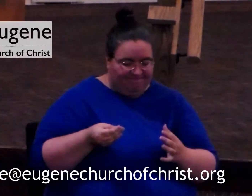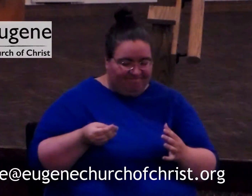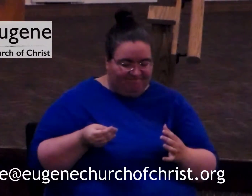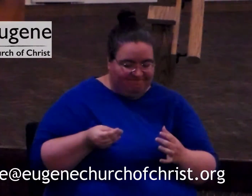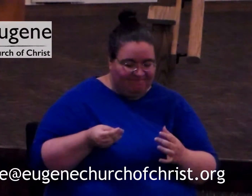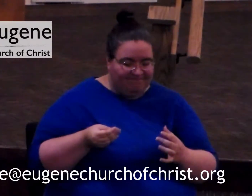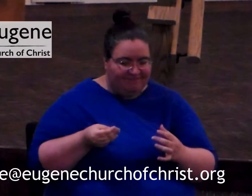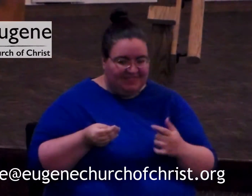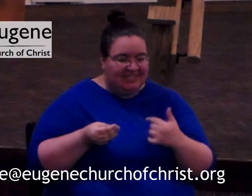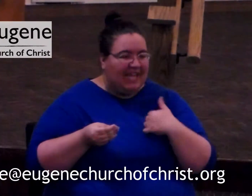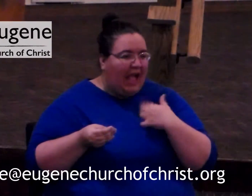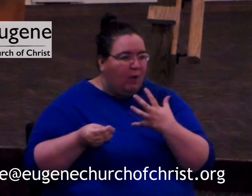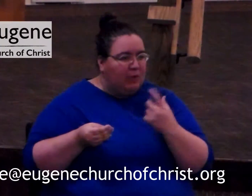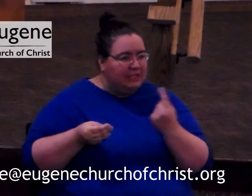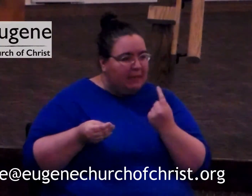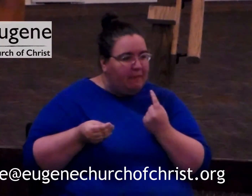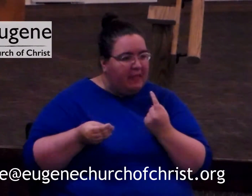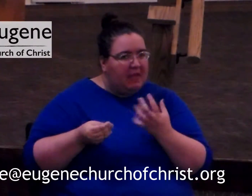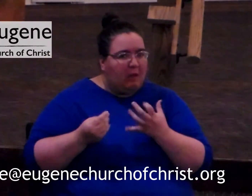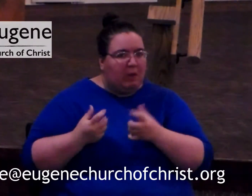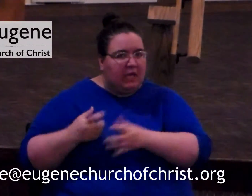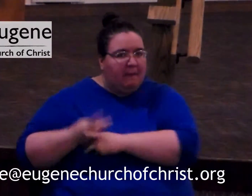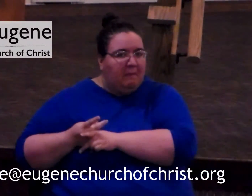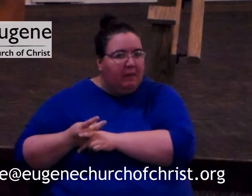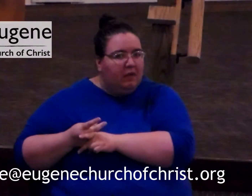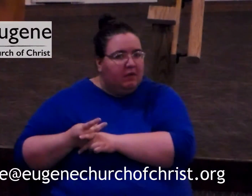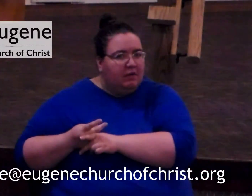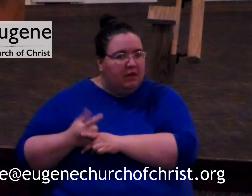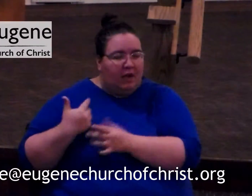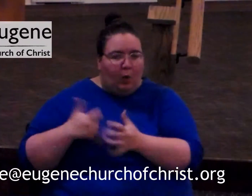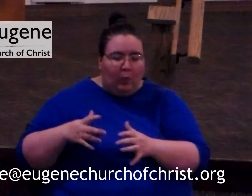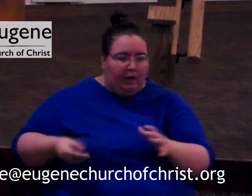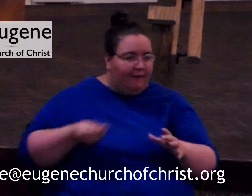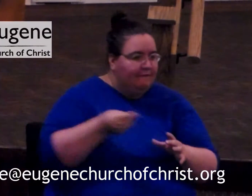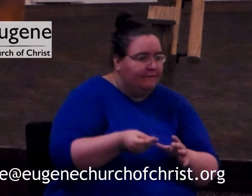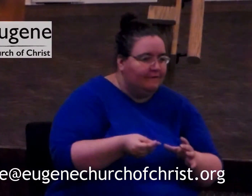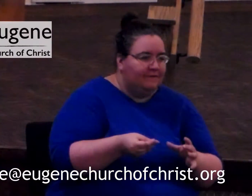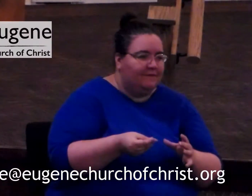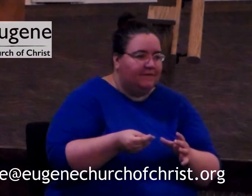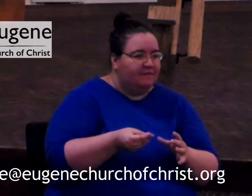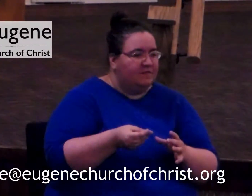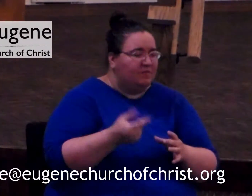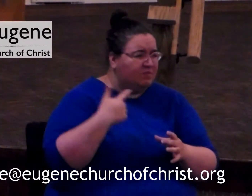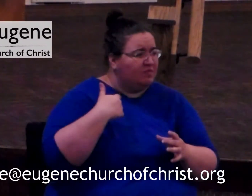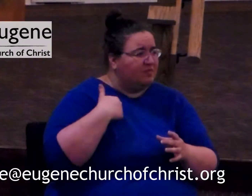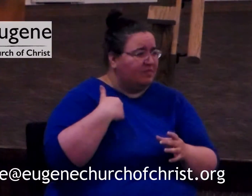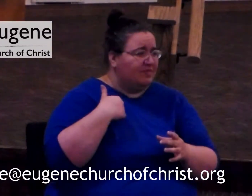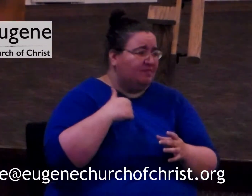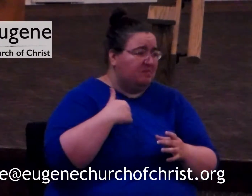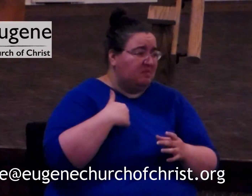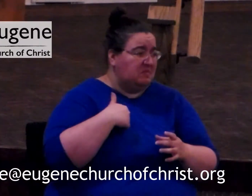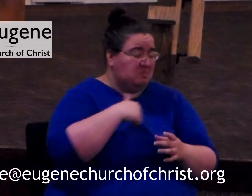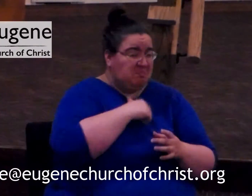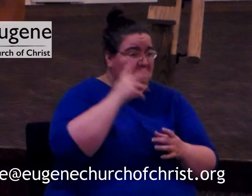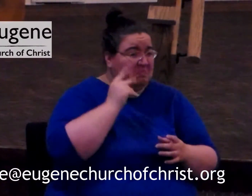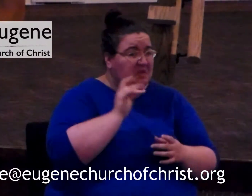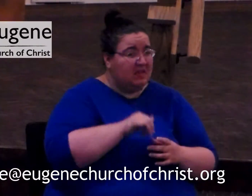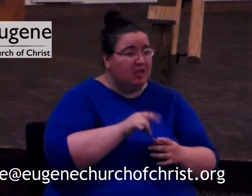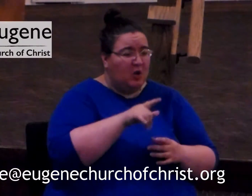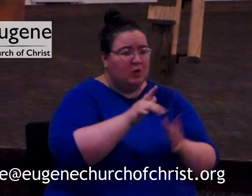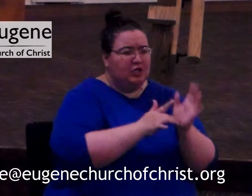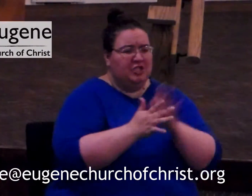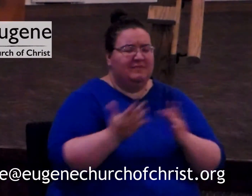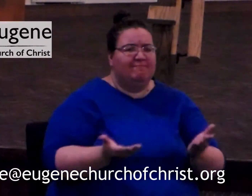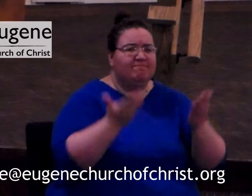We get caught up in our money. And Judas did the same. And so Judas brings this up because in this setting it seems reasonable.